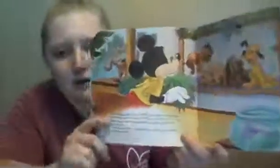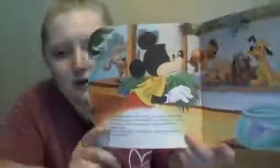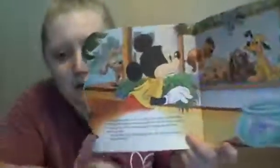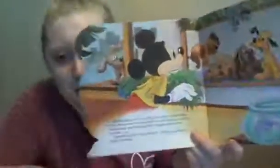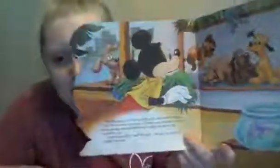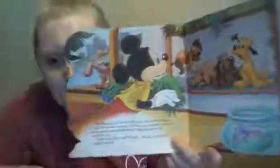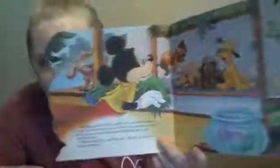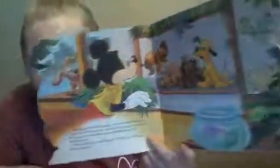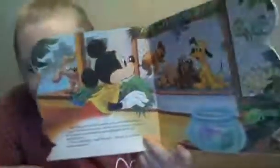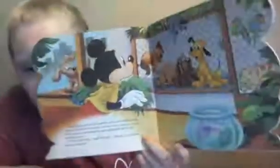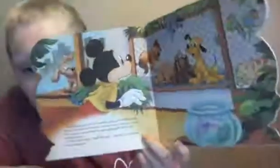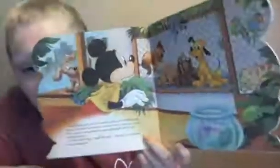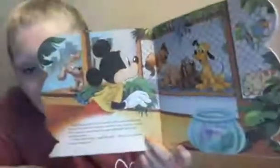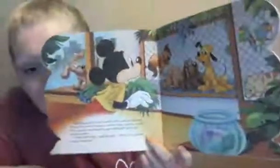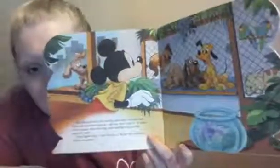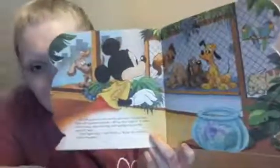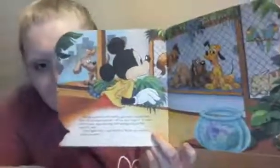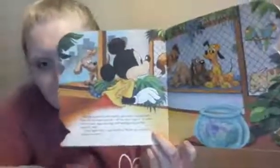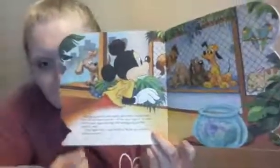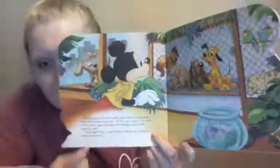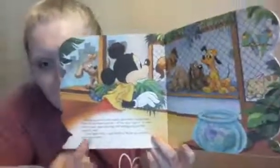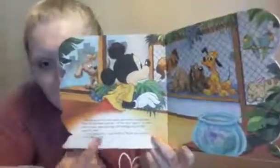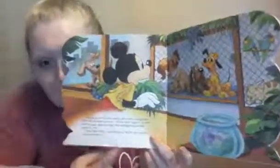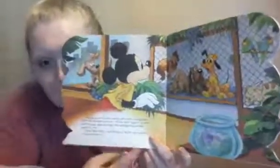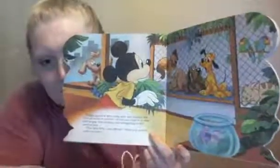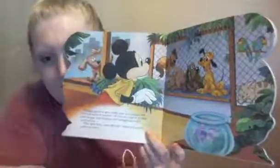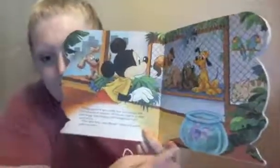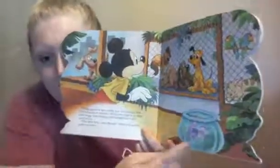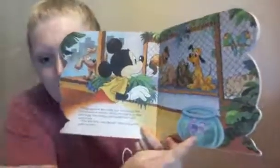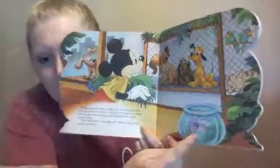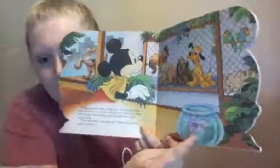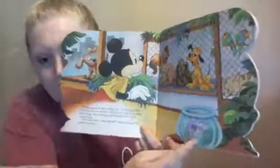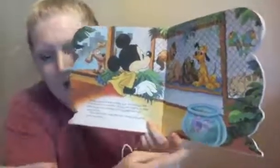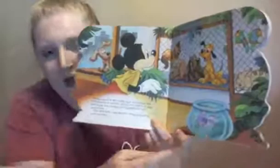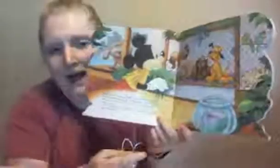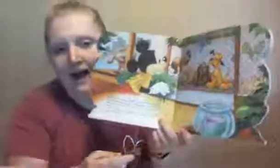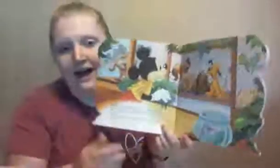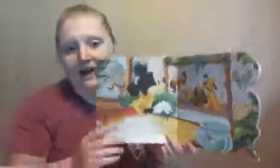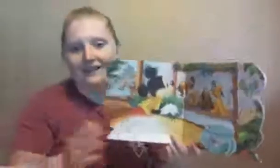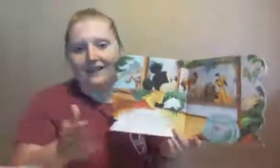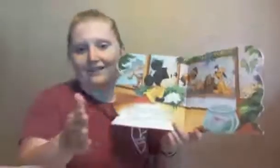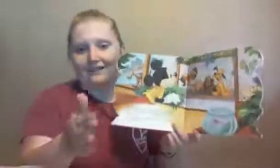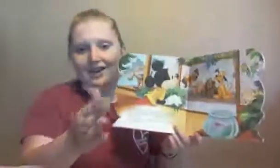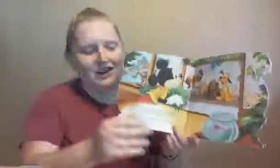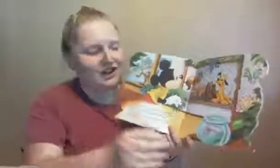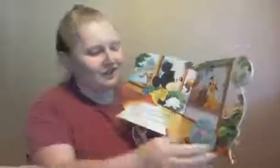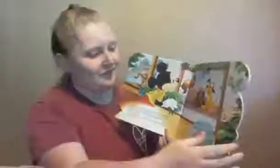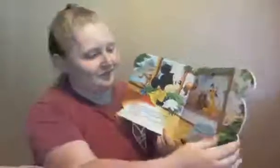So can you spot any of the other animals? So down here we have a fish.